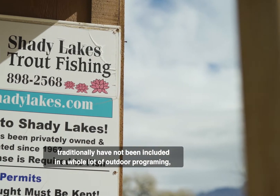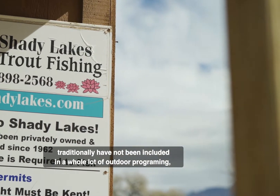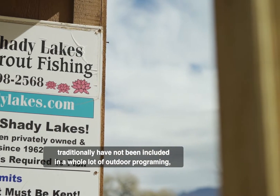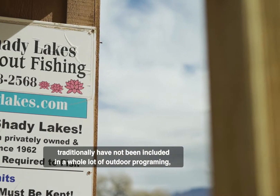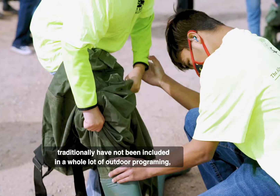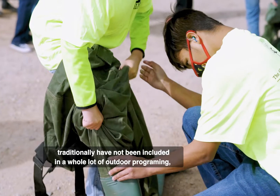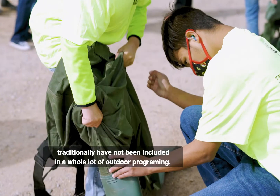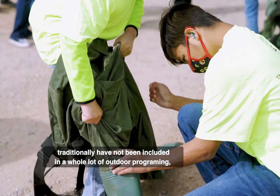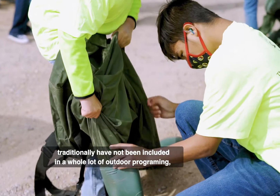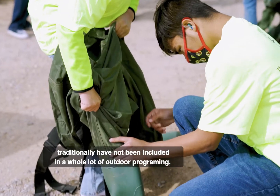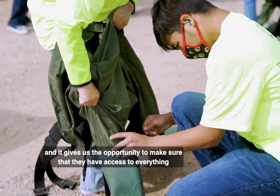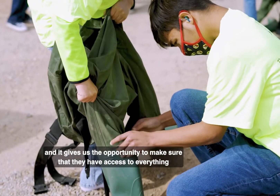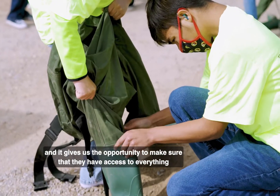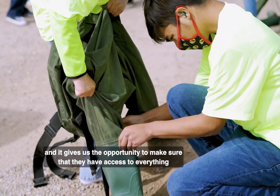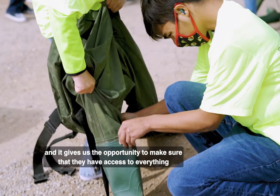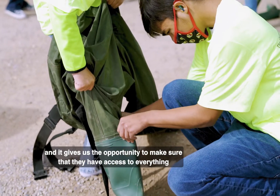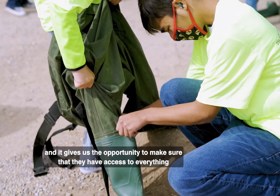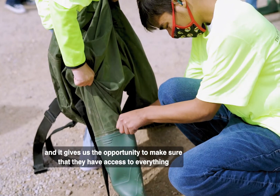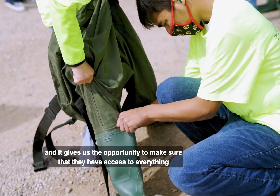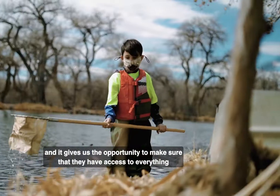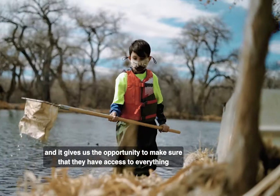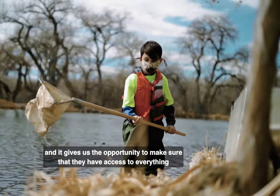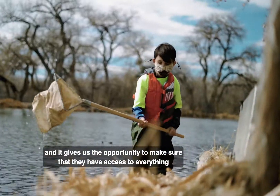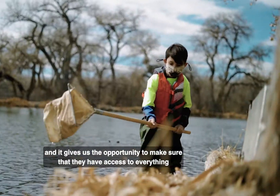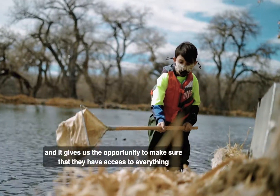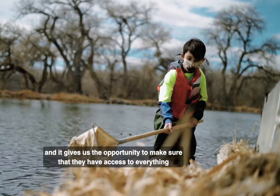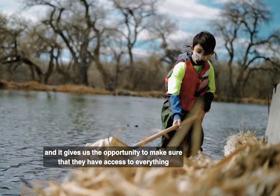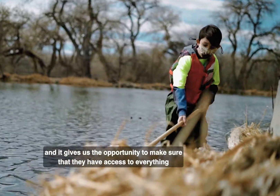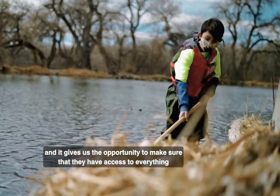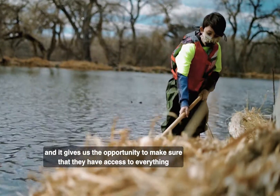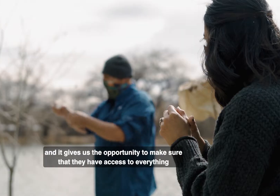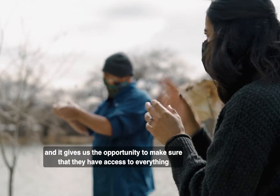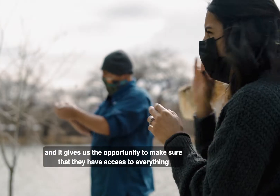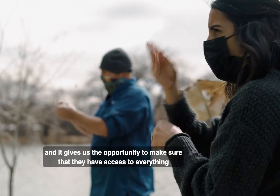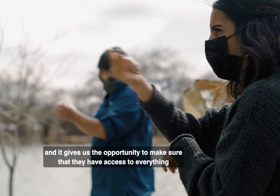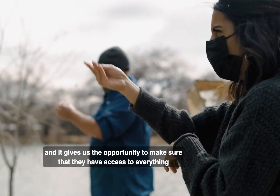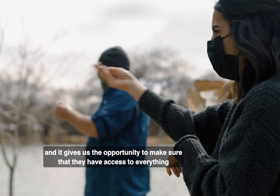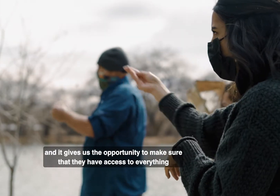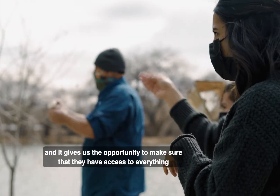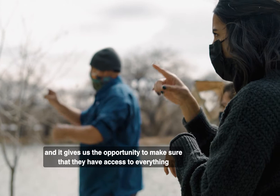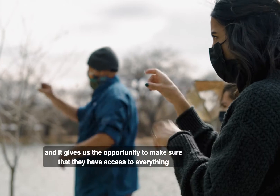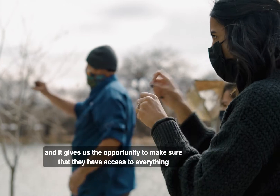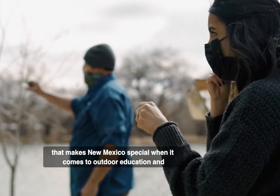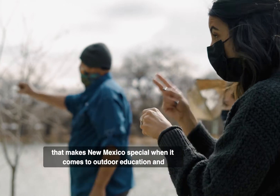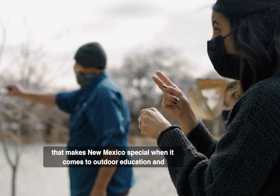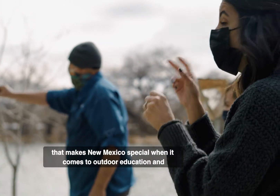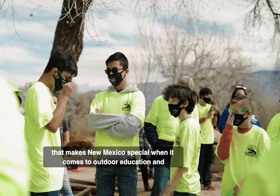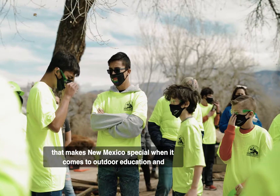been included in a whole lot of outdoor programming and it gives us the opportunity to make sure that they have access to everything that makes New Mexico